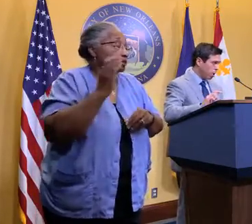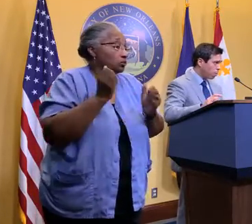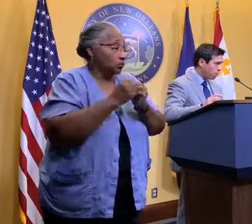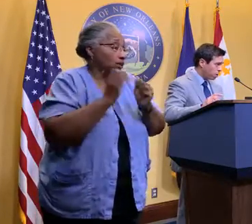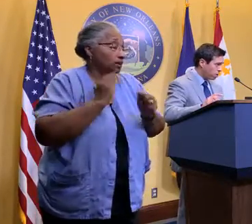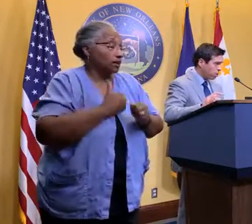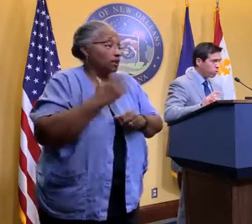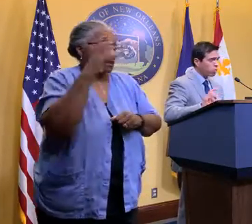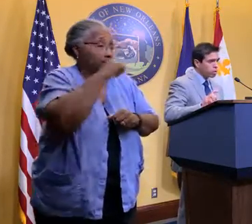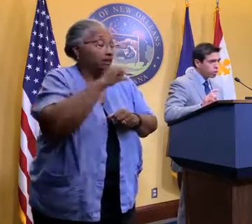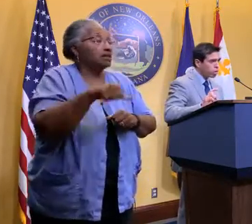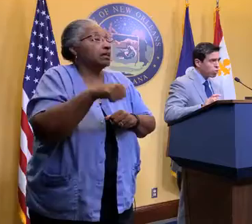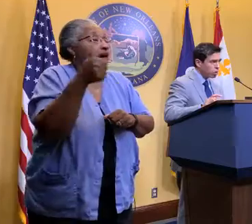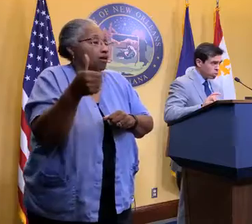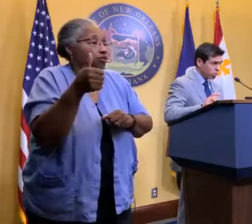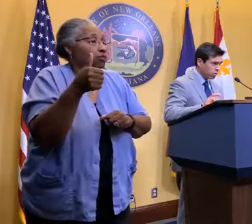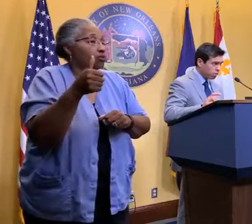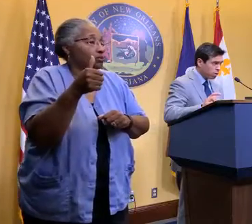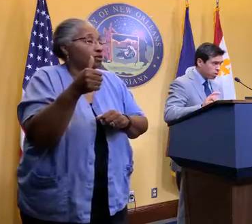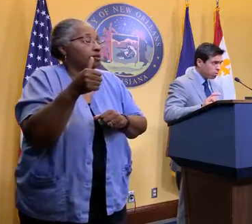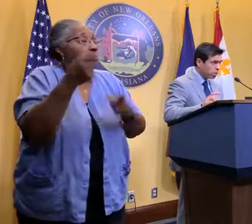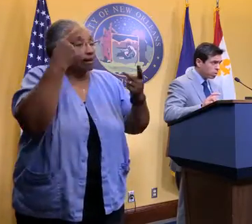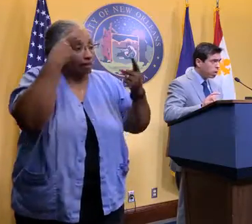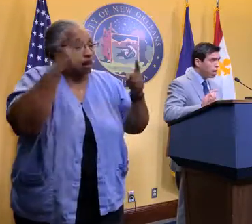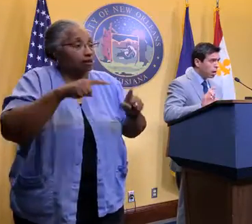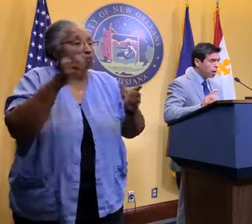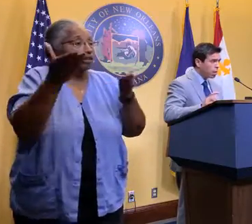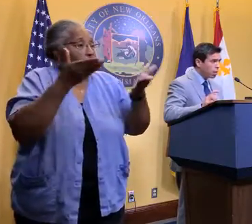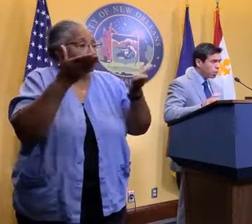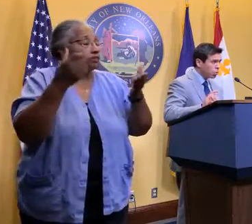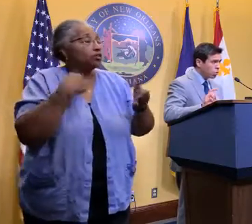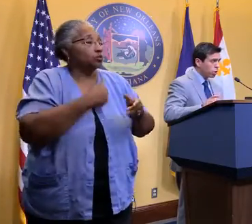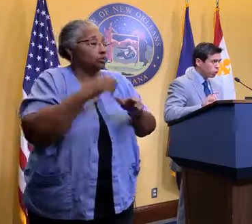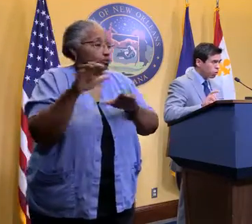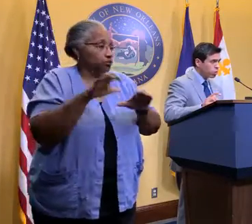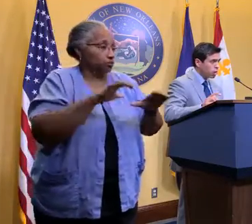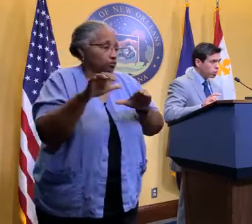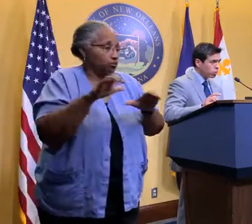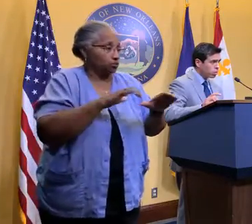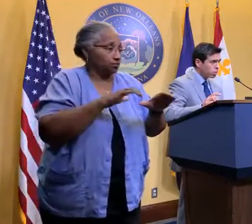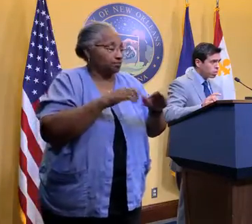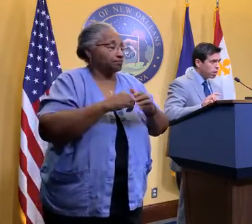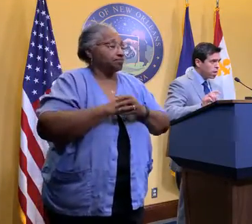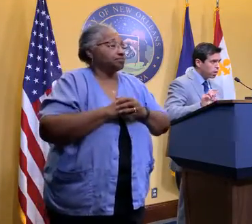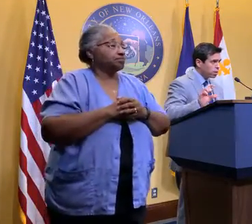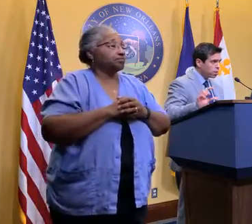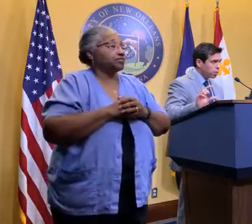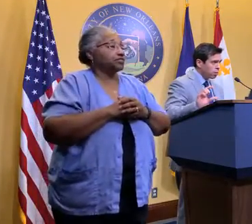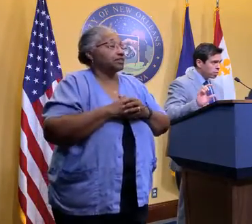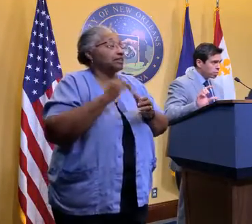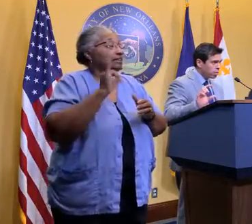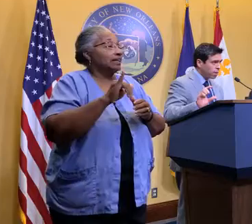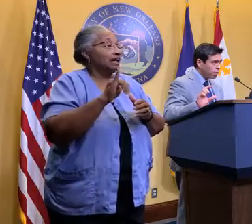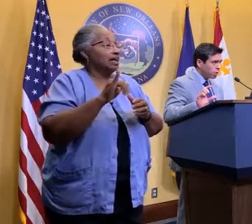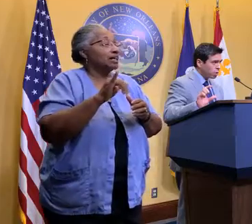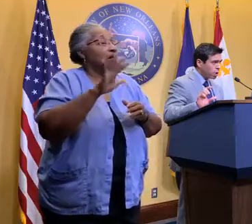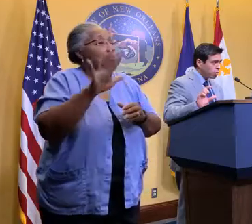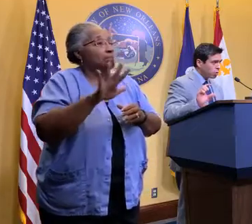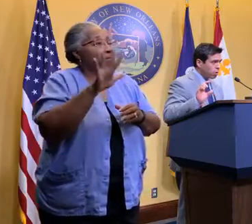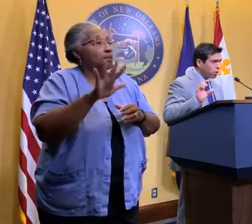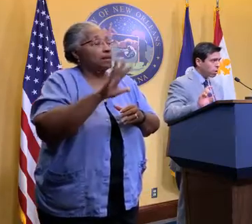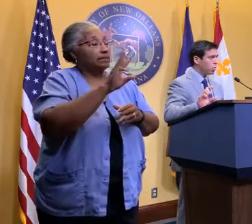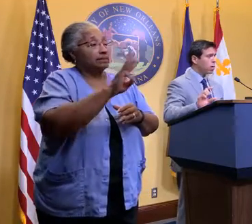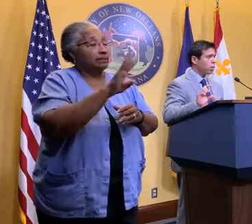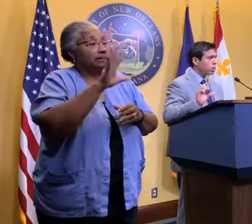the other operating. So these are some of the contractual services that we deal, unencumbered contractual services that sit around $65